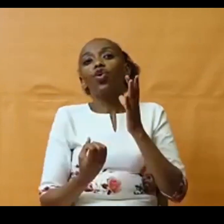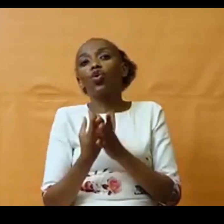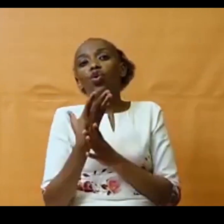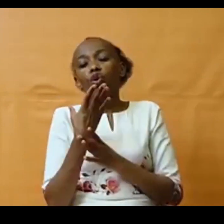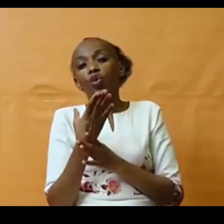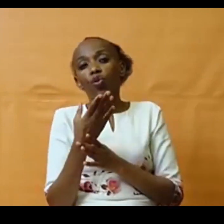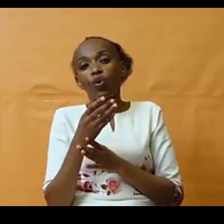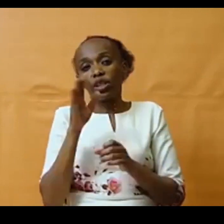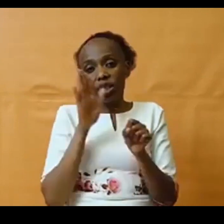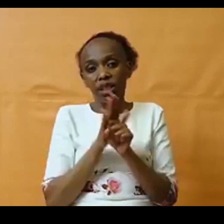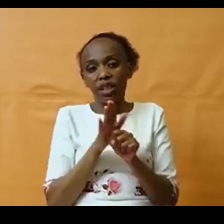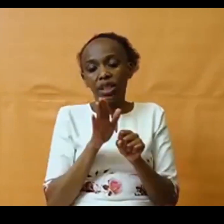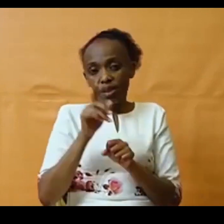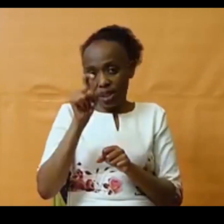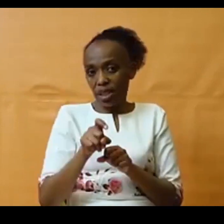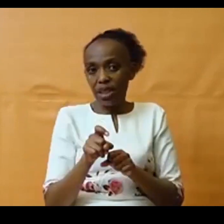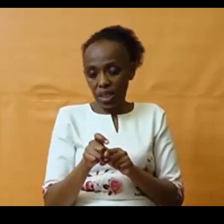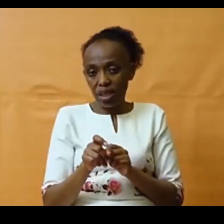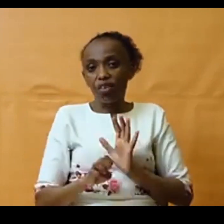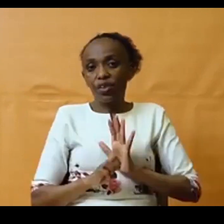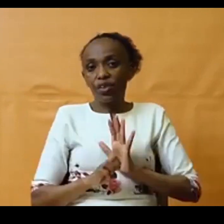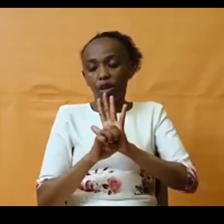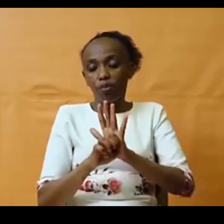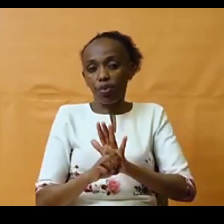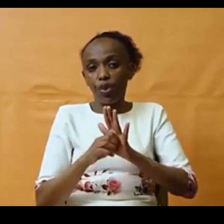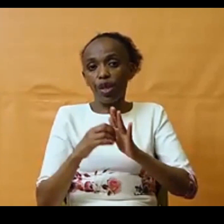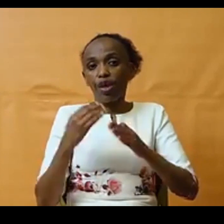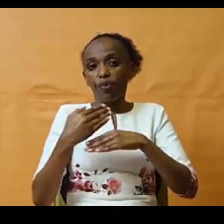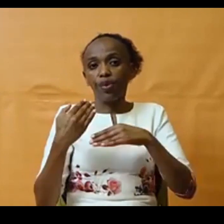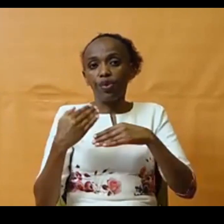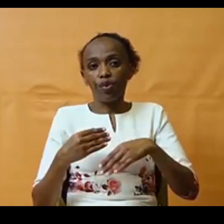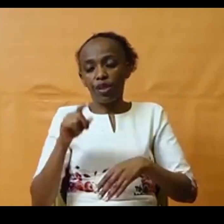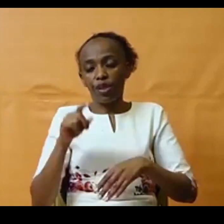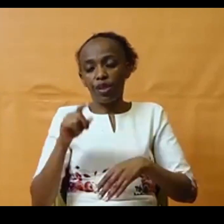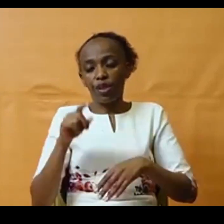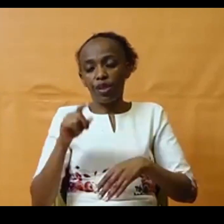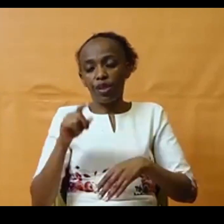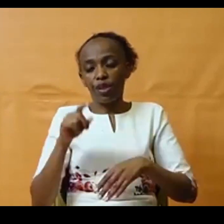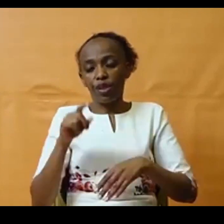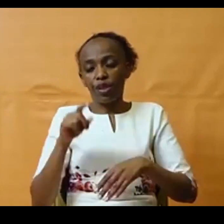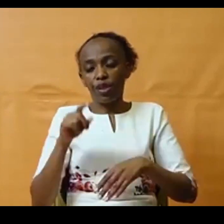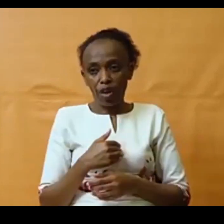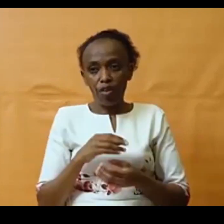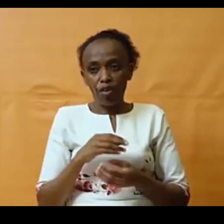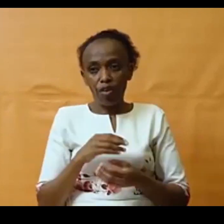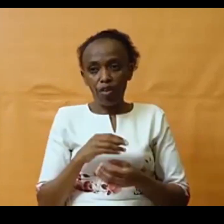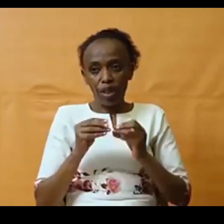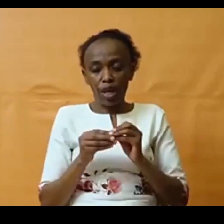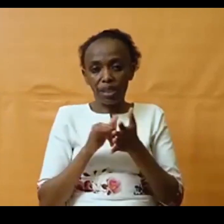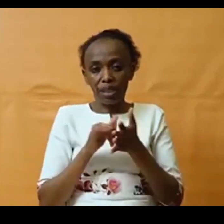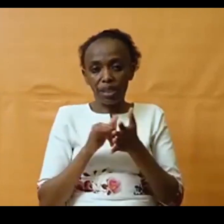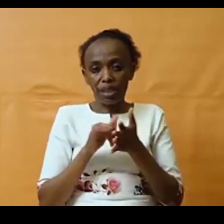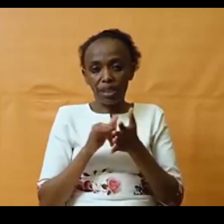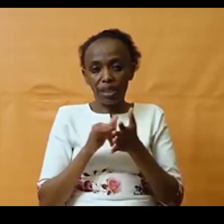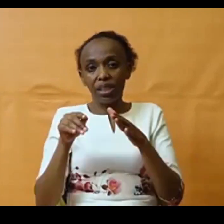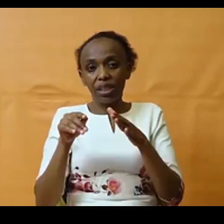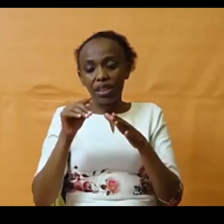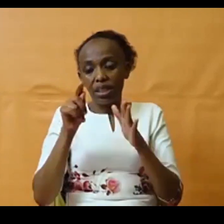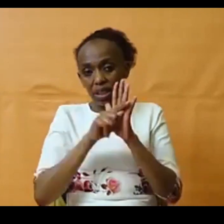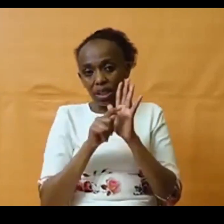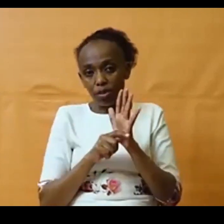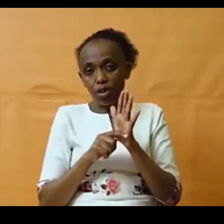needed, for example, to meet infrastructure needs. We all know those numbers, the numbers which are in terms of infrastructure